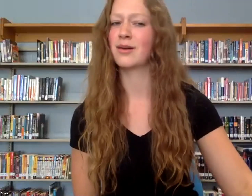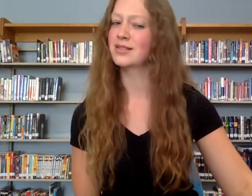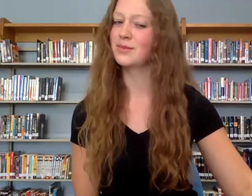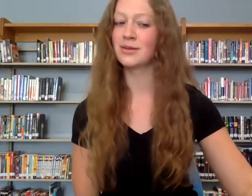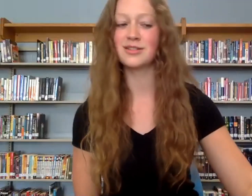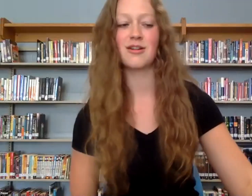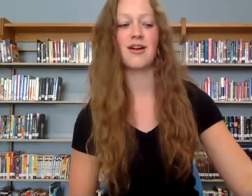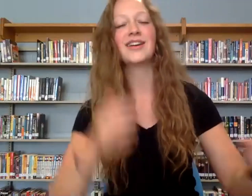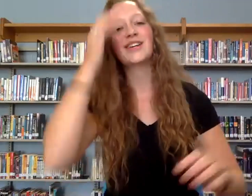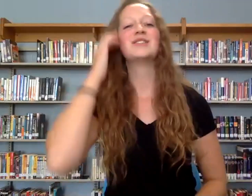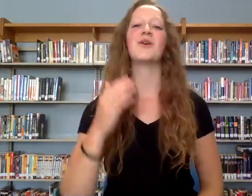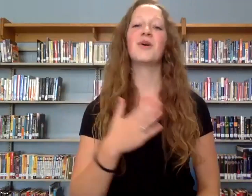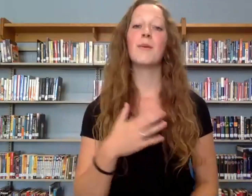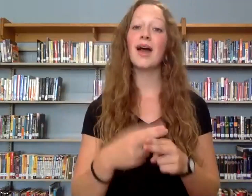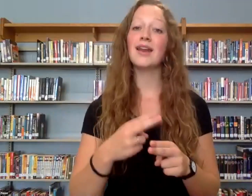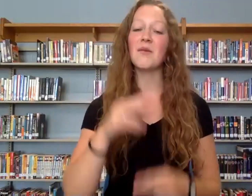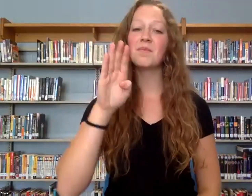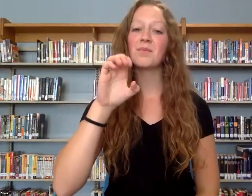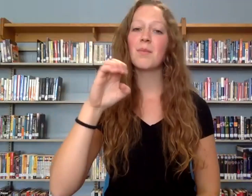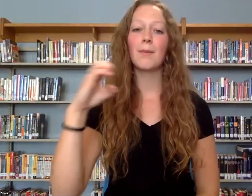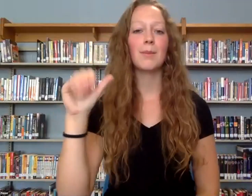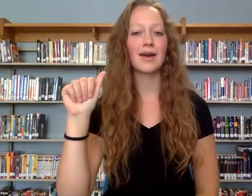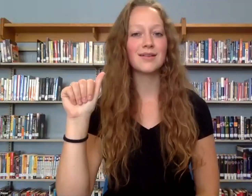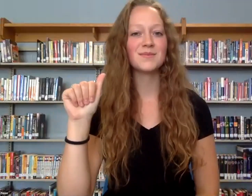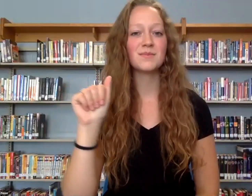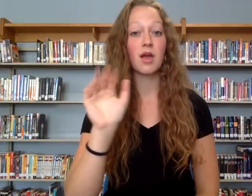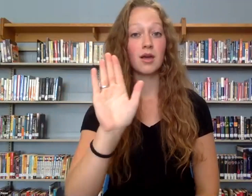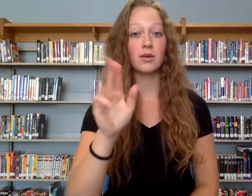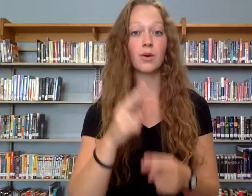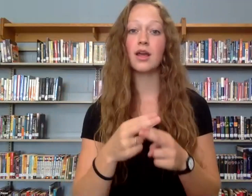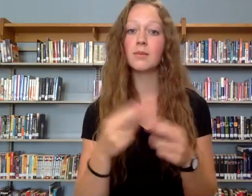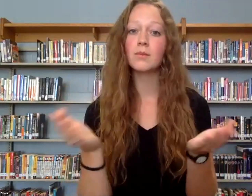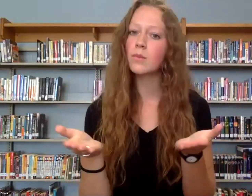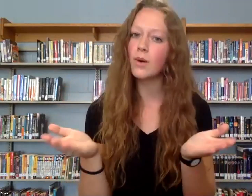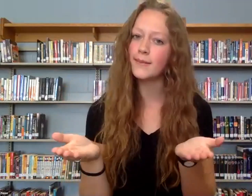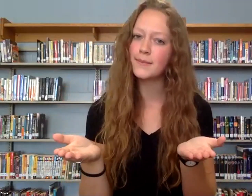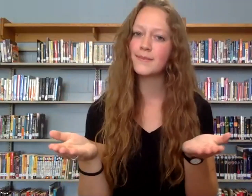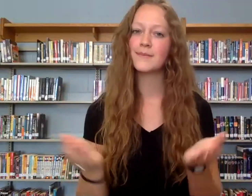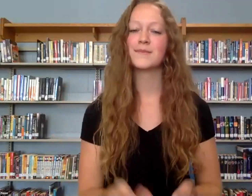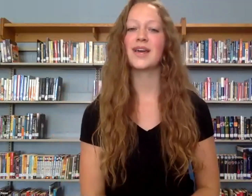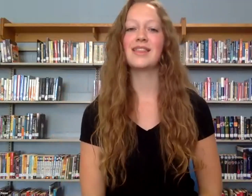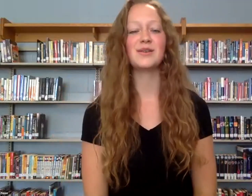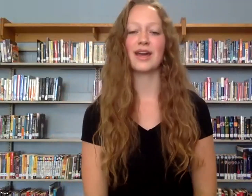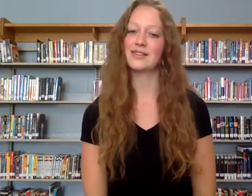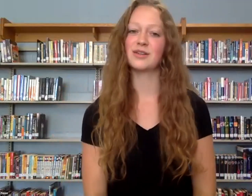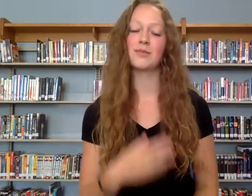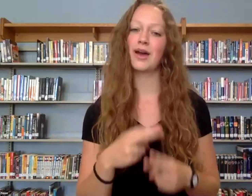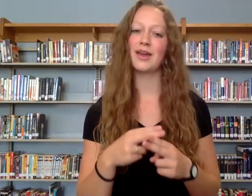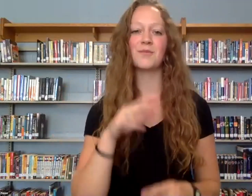asking me a question or not? So my name, Becca. Your name, what? And then you would answer, my name,